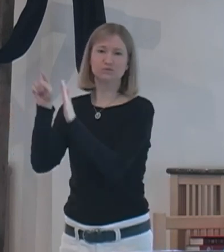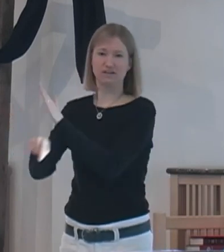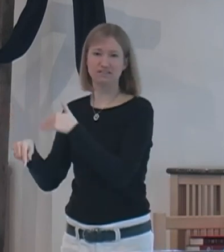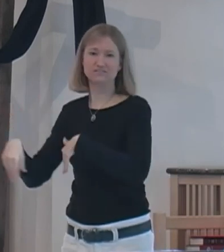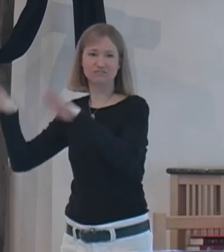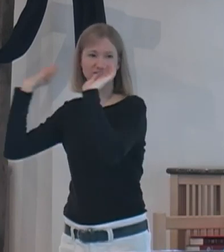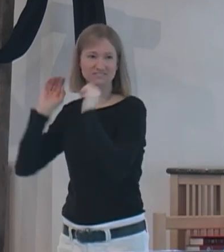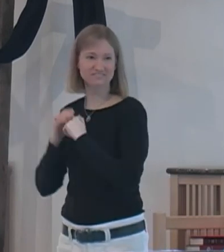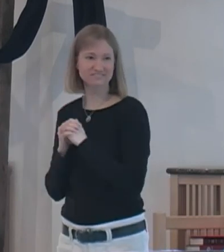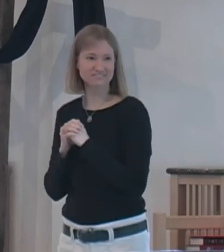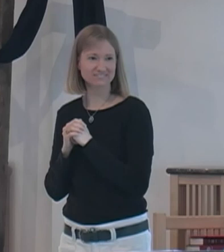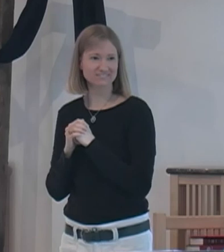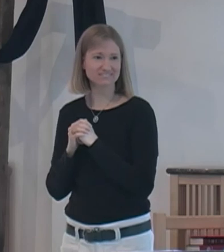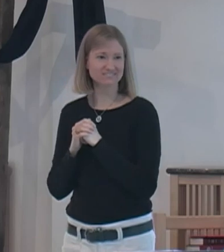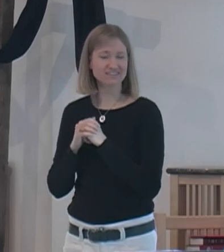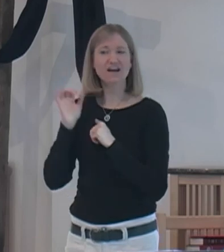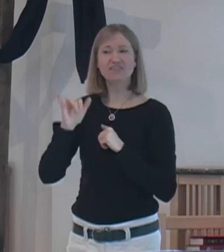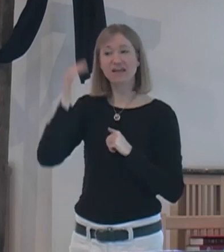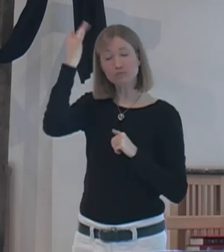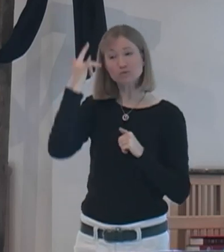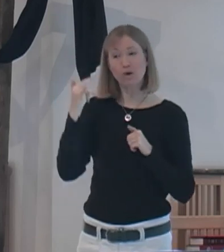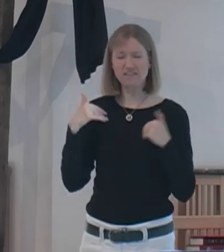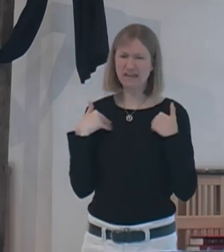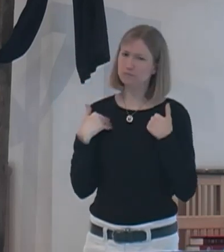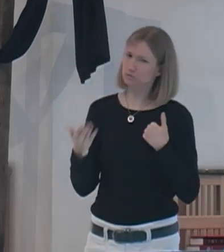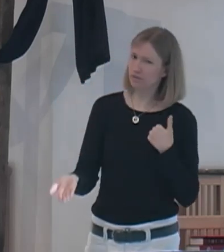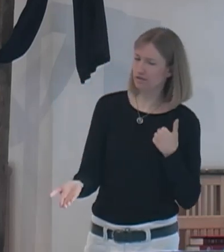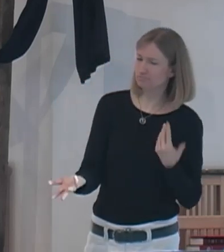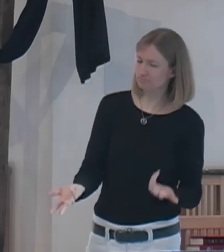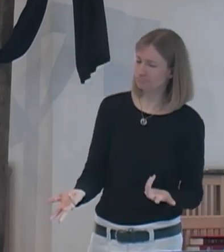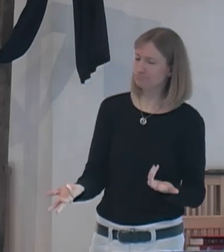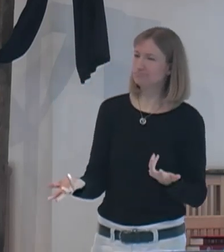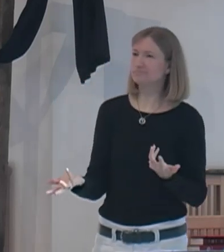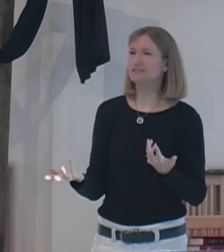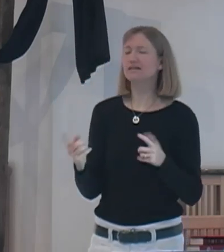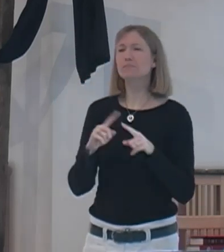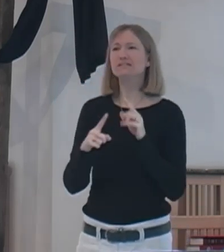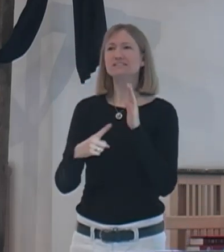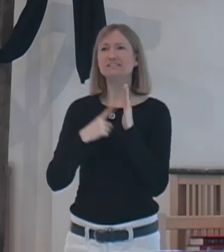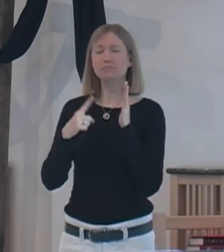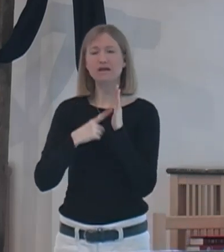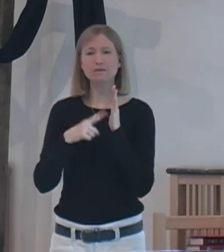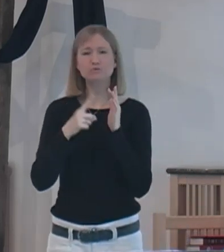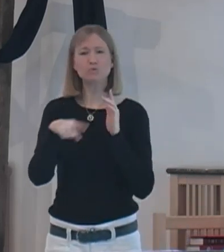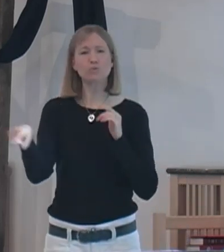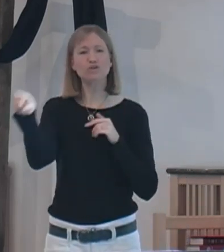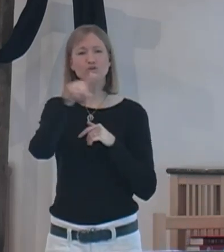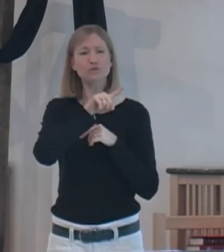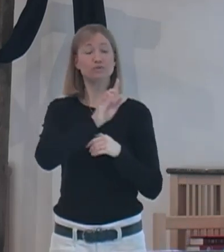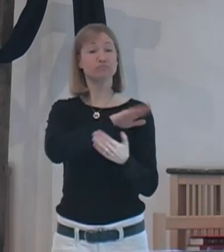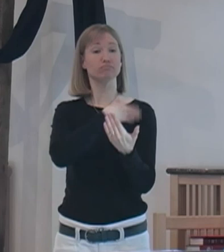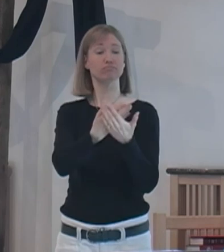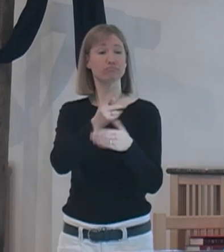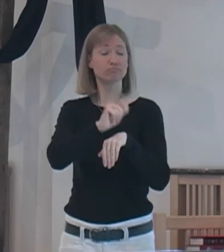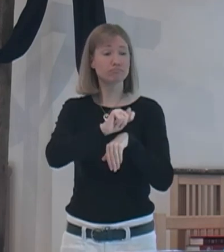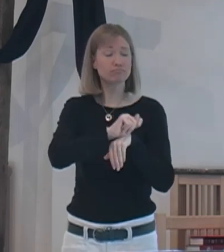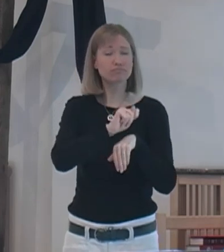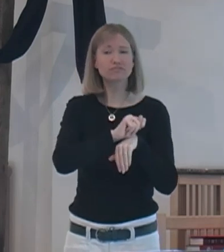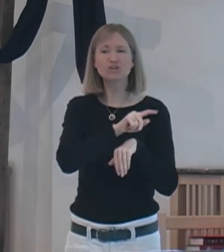That was why the animals were there. Sometimes, though, when you came to the temple, you would give an